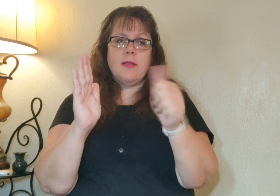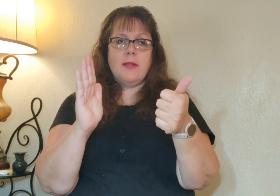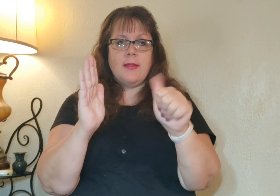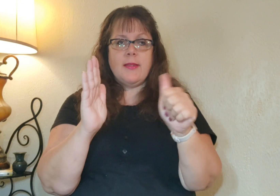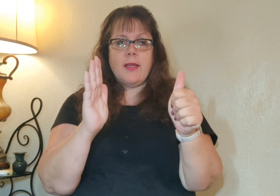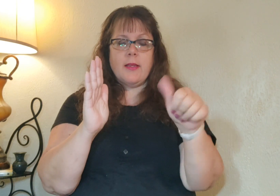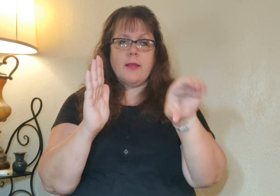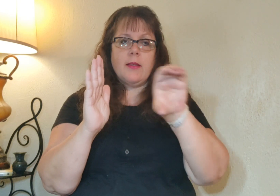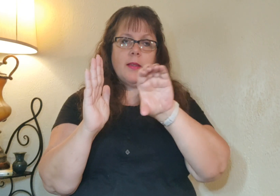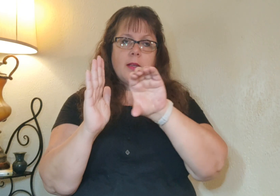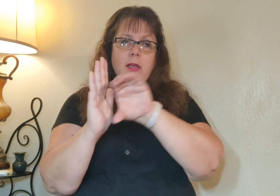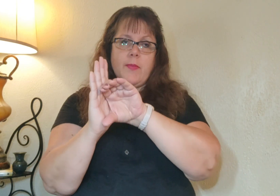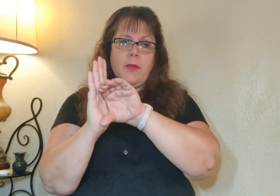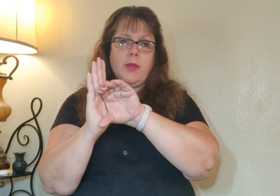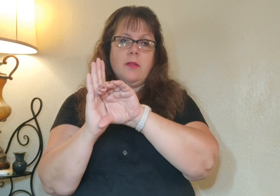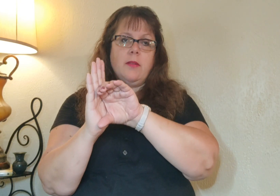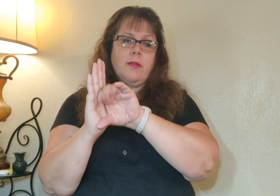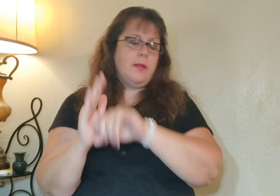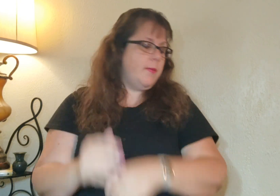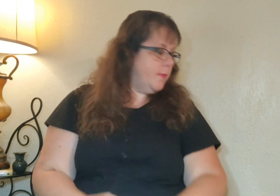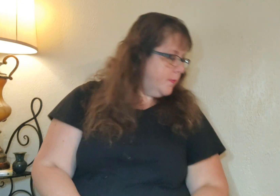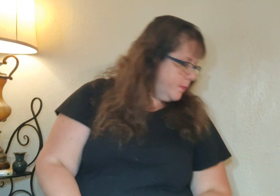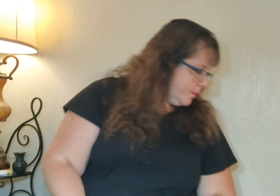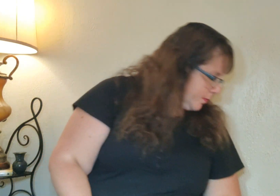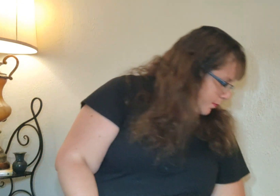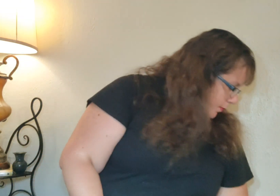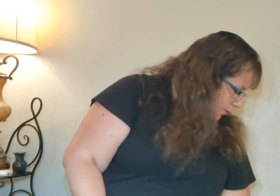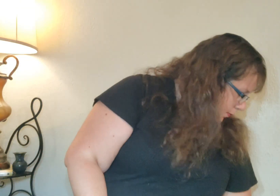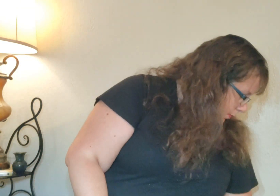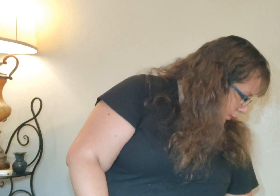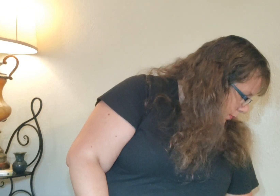commandments. 10 commandments.